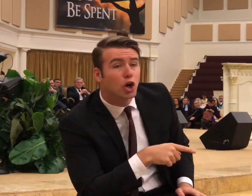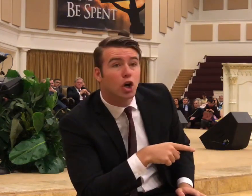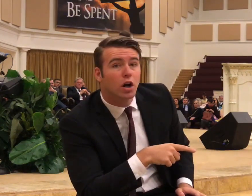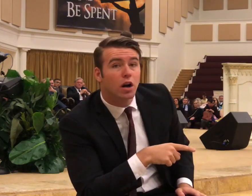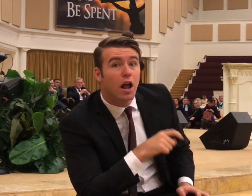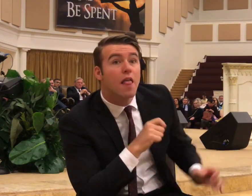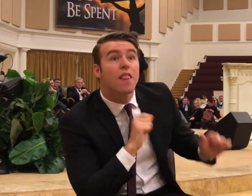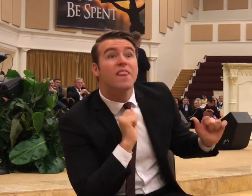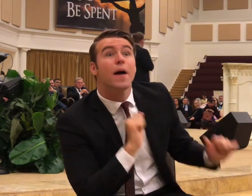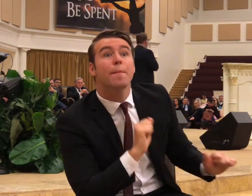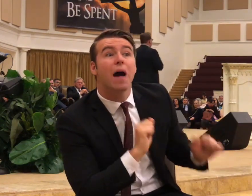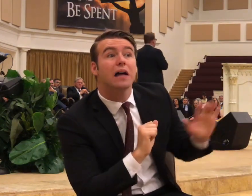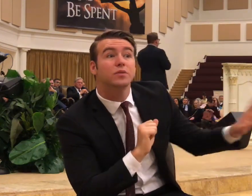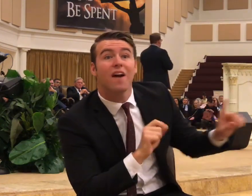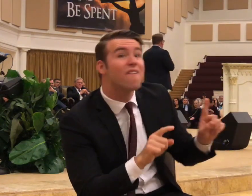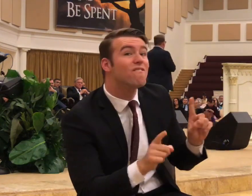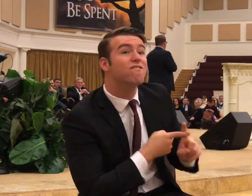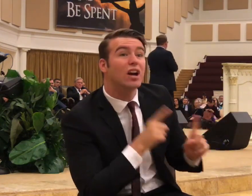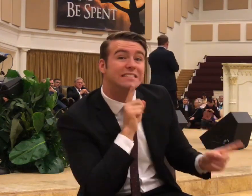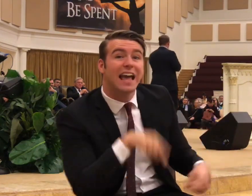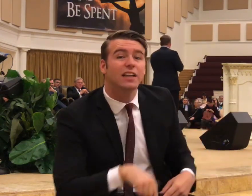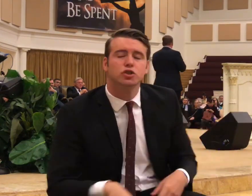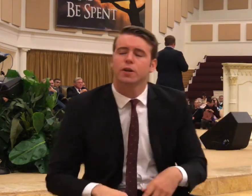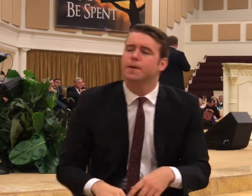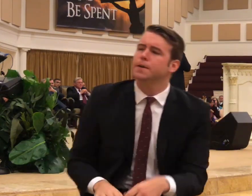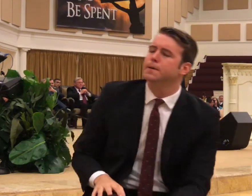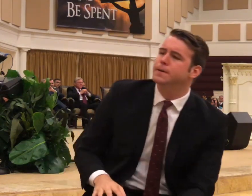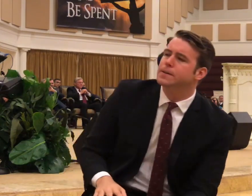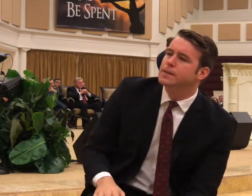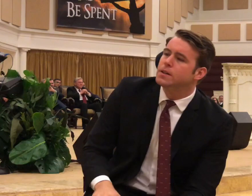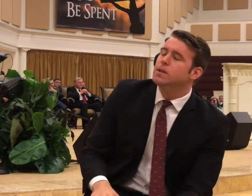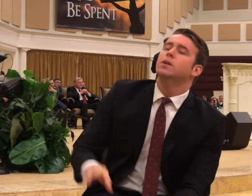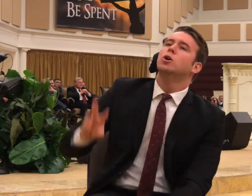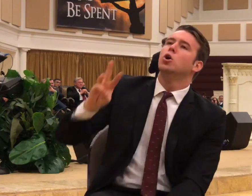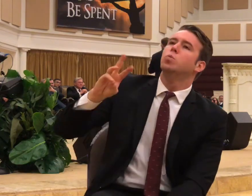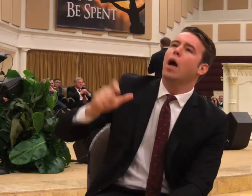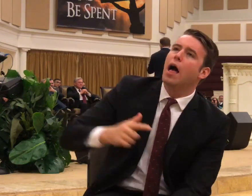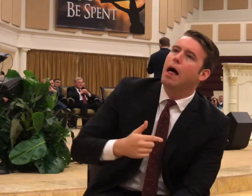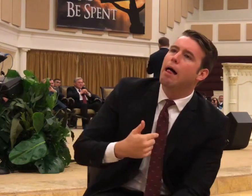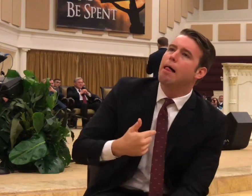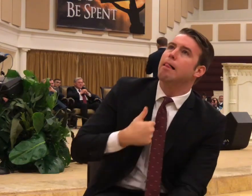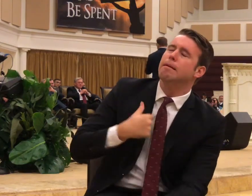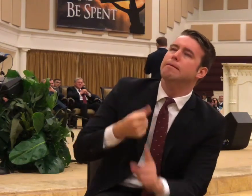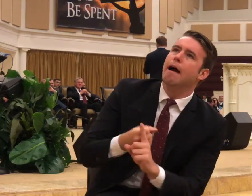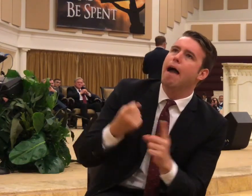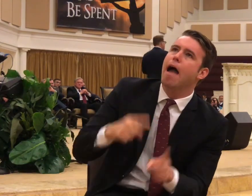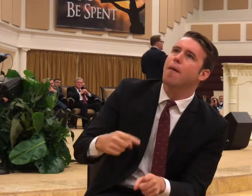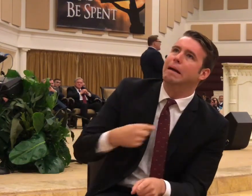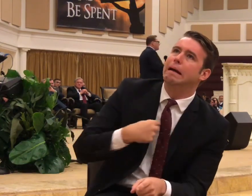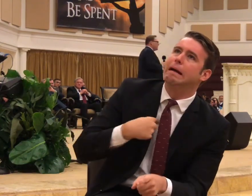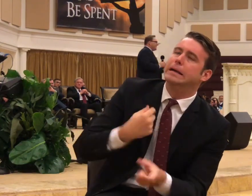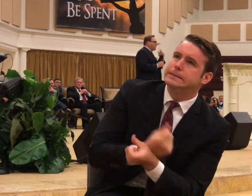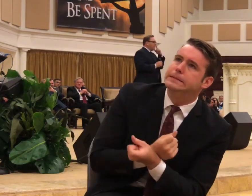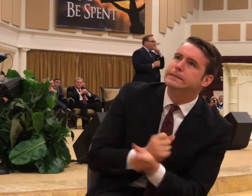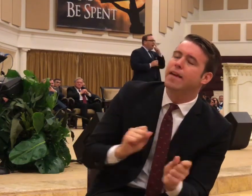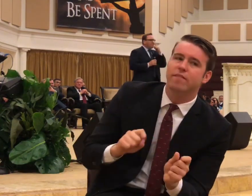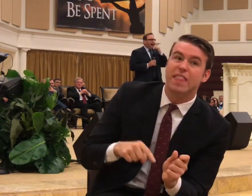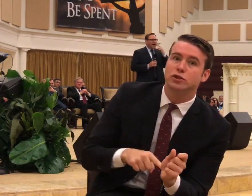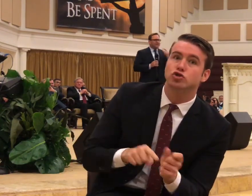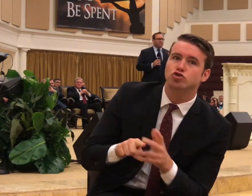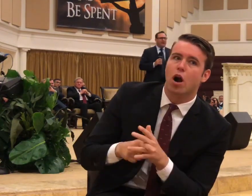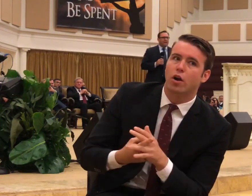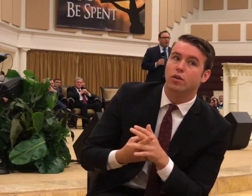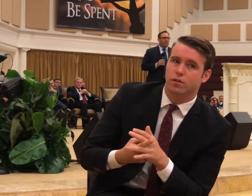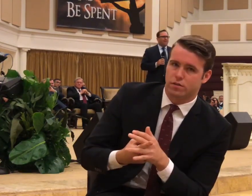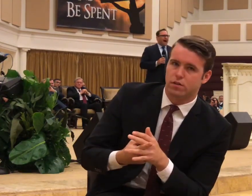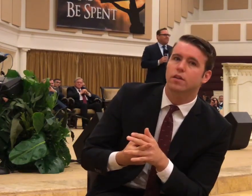of the very first things that would happen is they would talk about their conversion experience, an incident. Then they would point